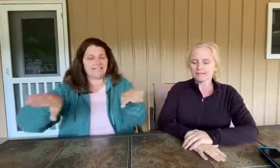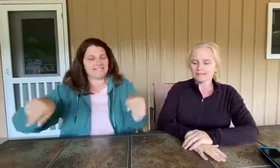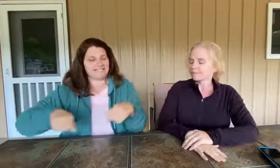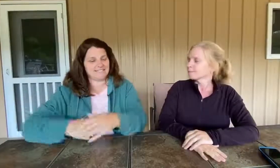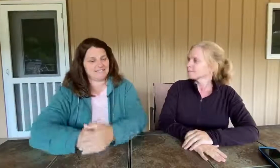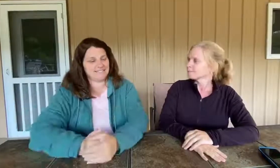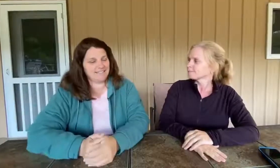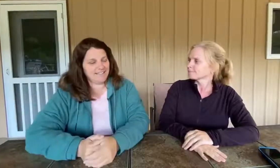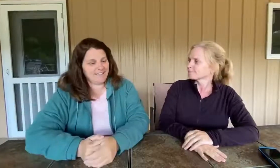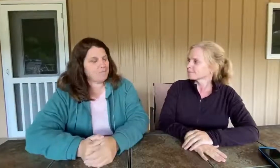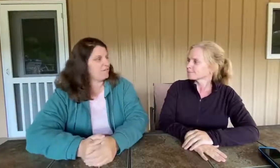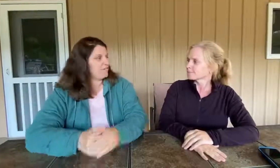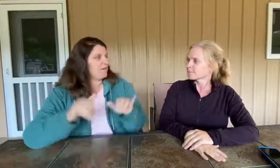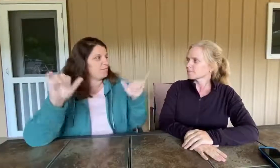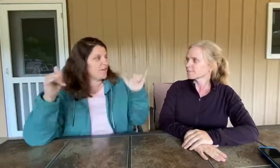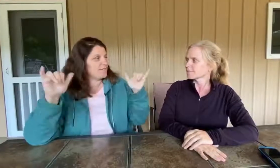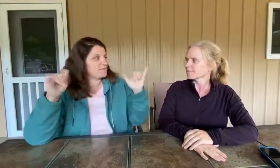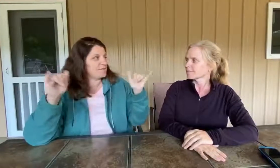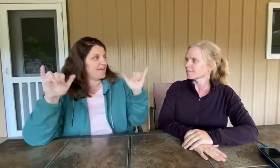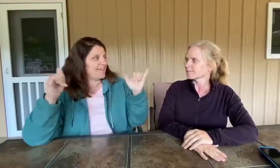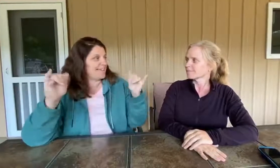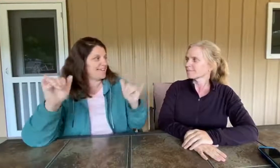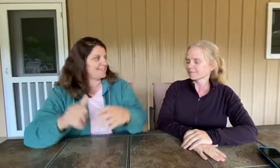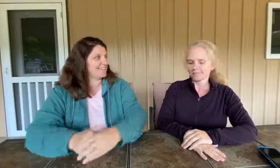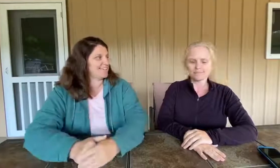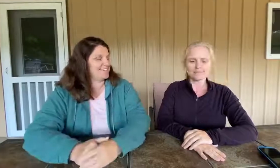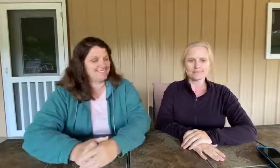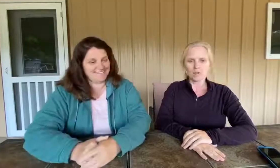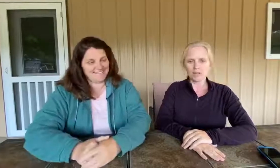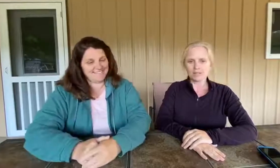that. Mm-hmm. I'm having fun with all this play.